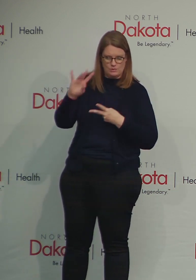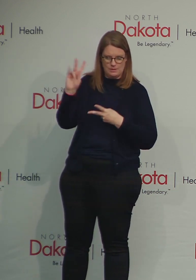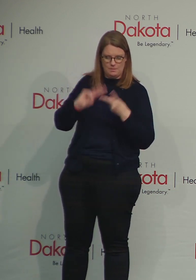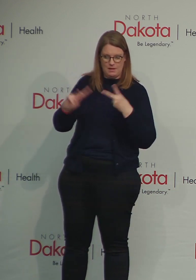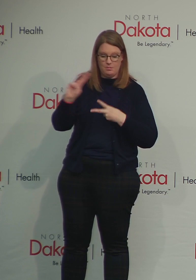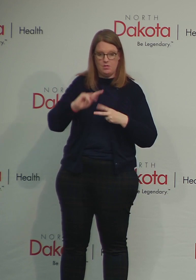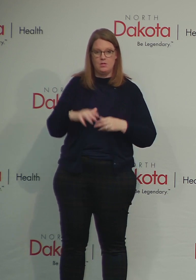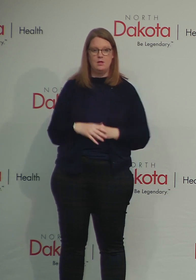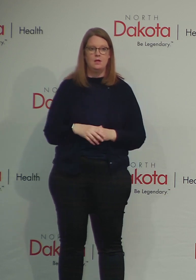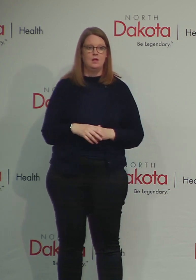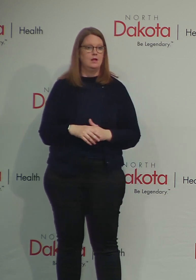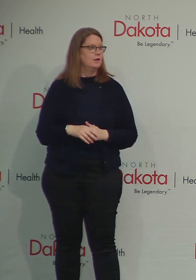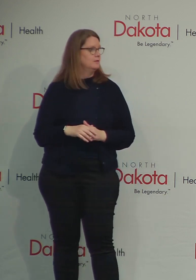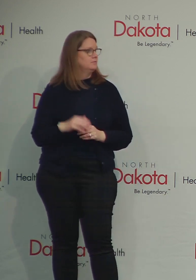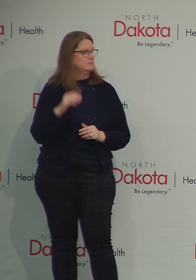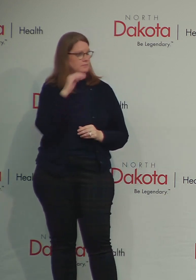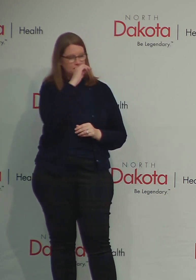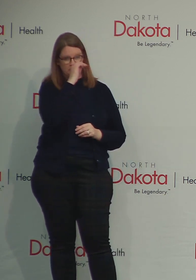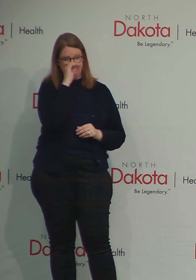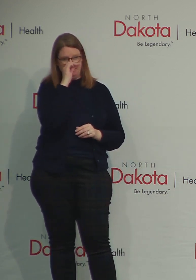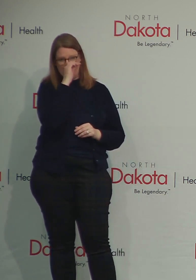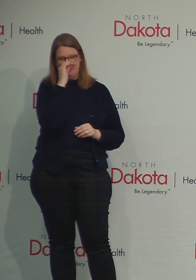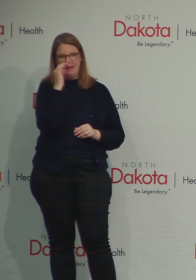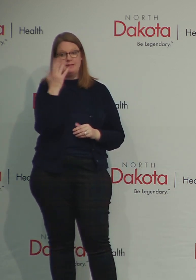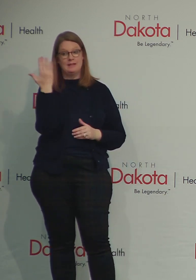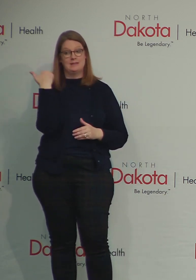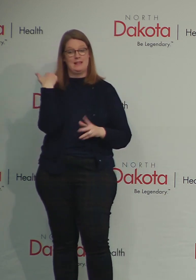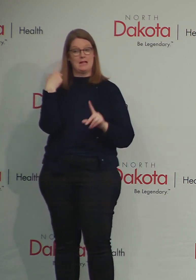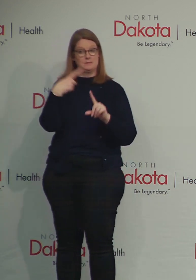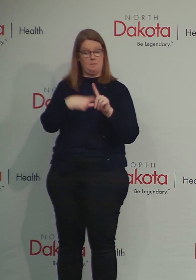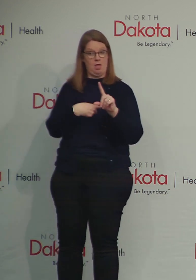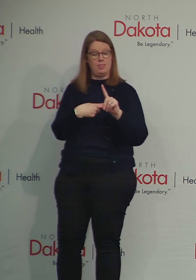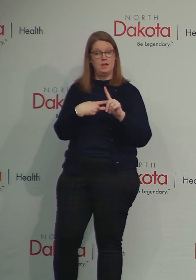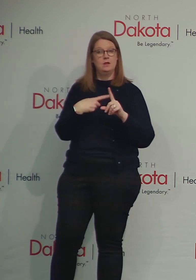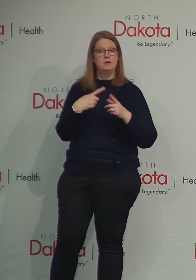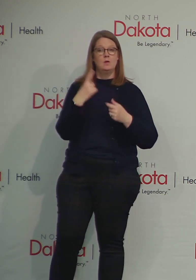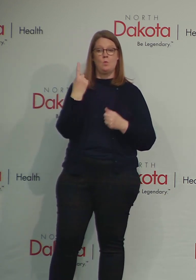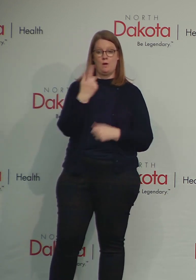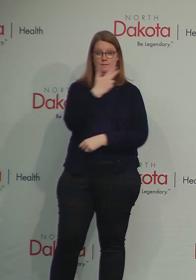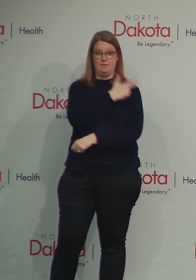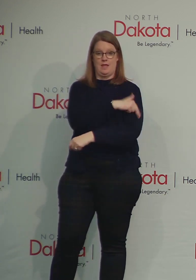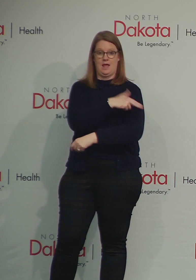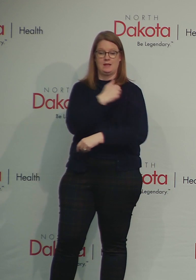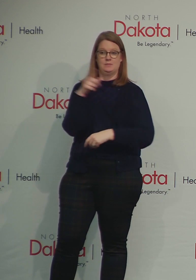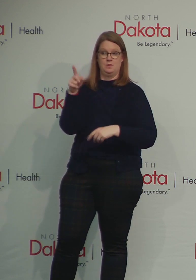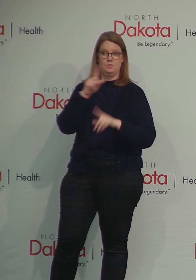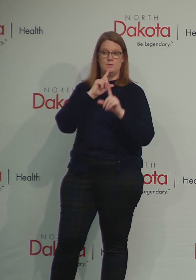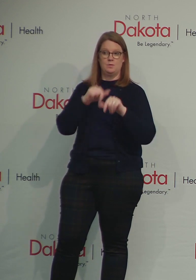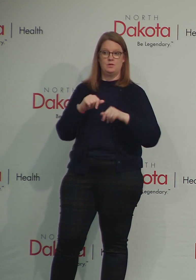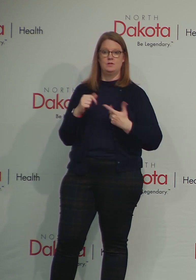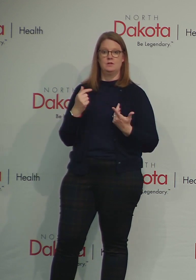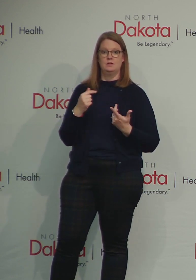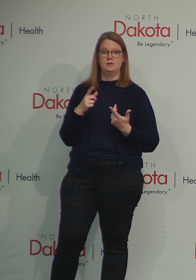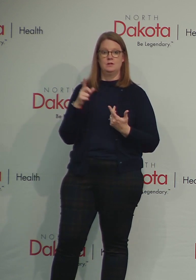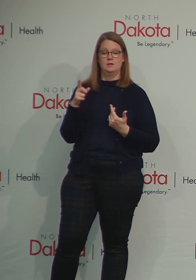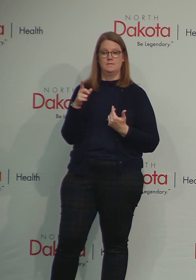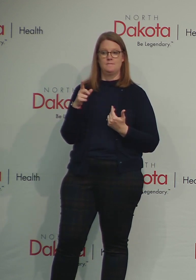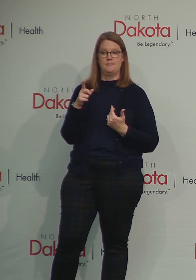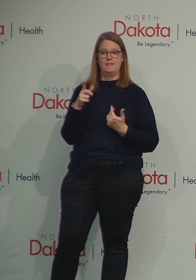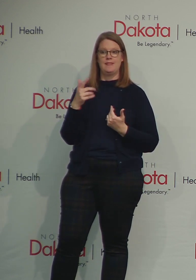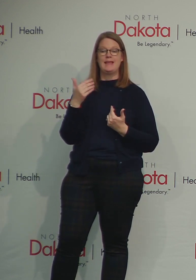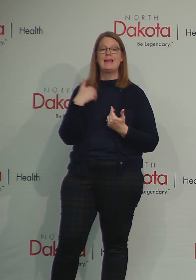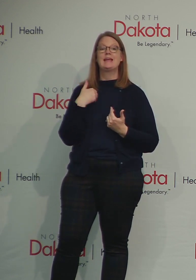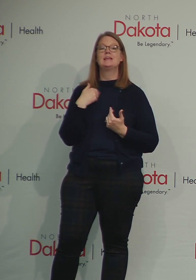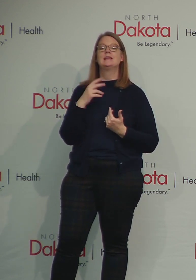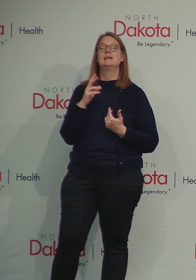had a time in the last month where one of our hospitals reported that they were 18 beds. They